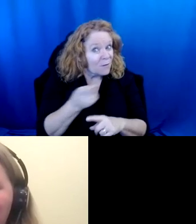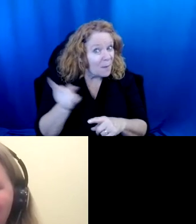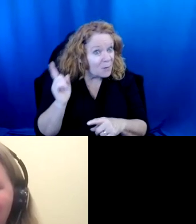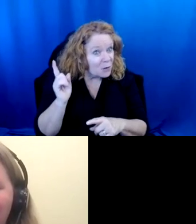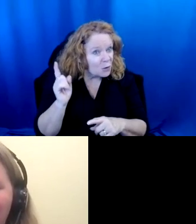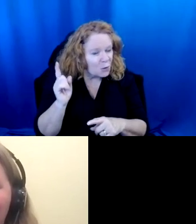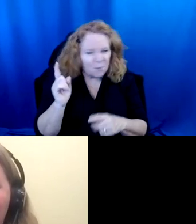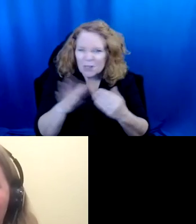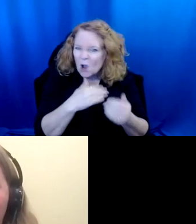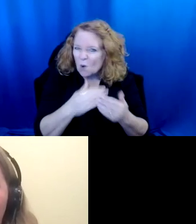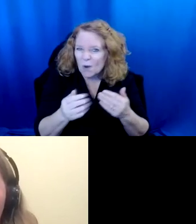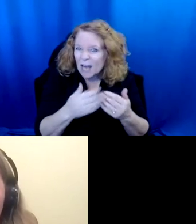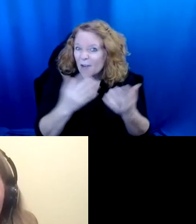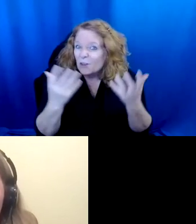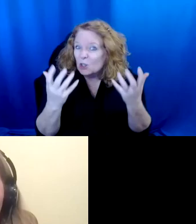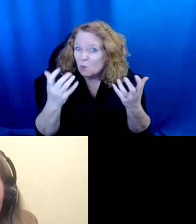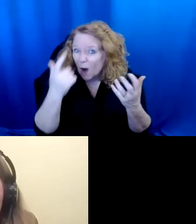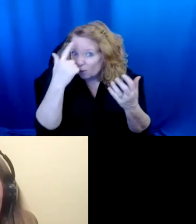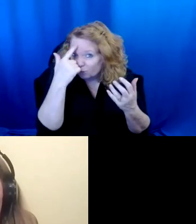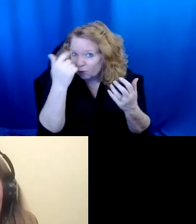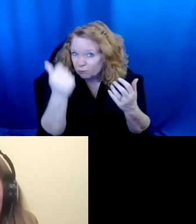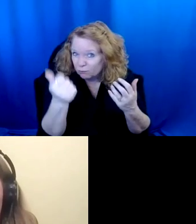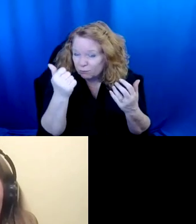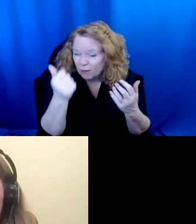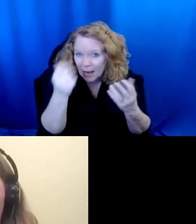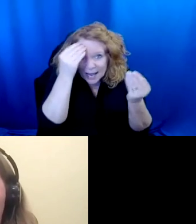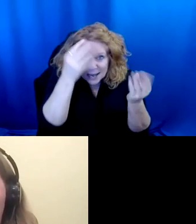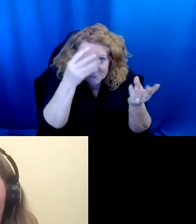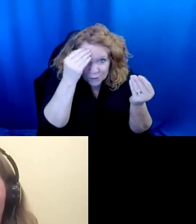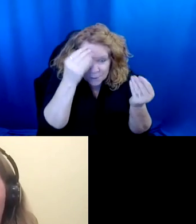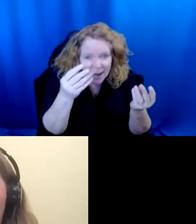anything that you want as a, if there's any information on there